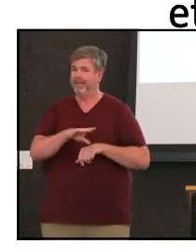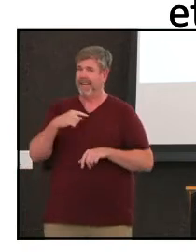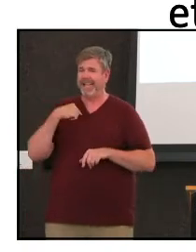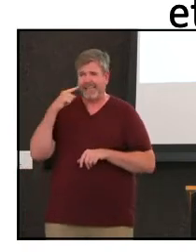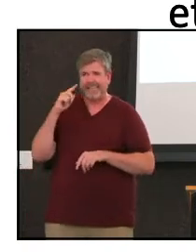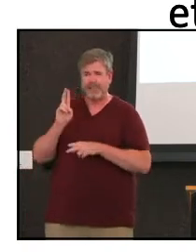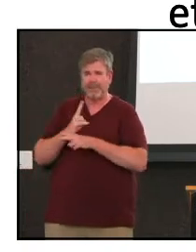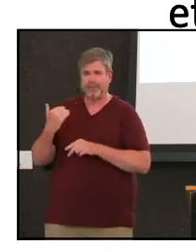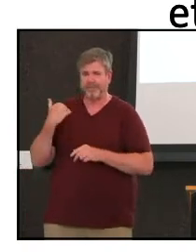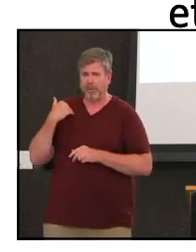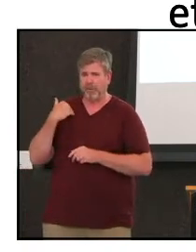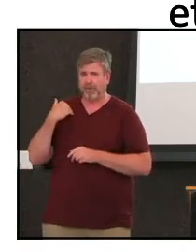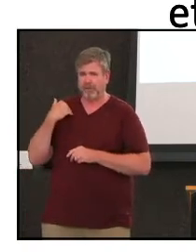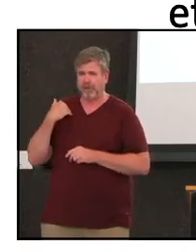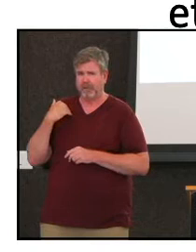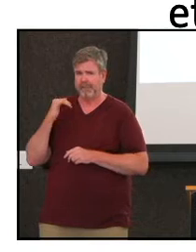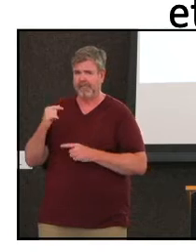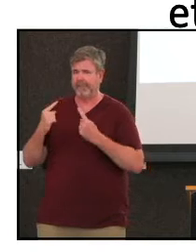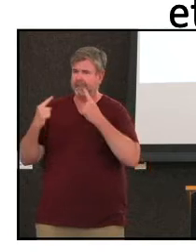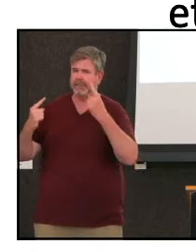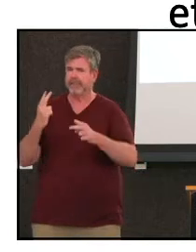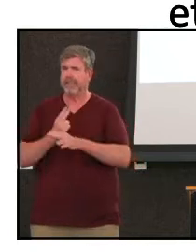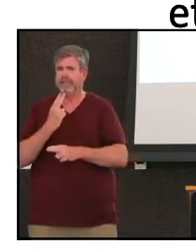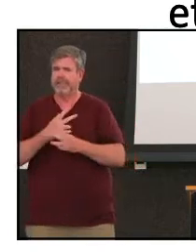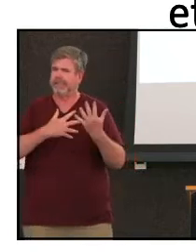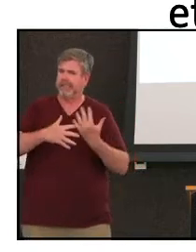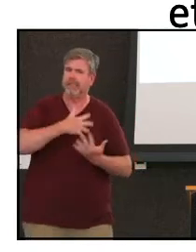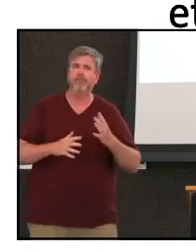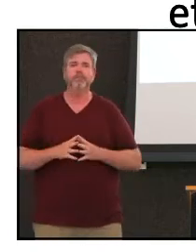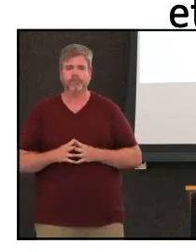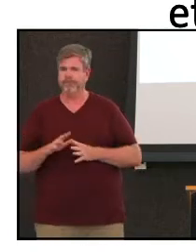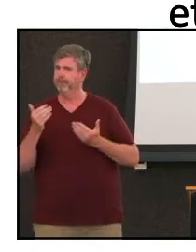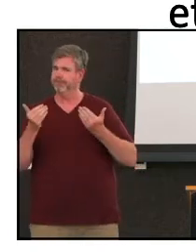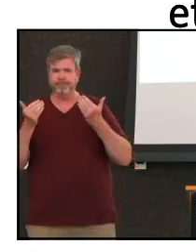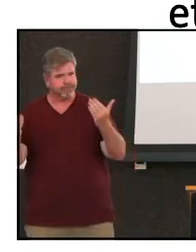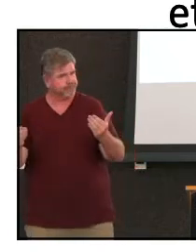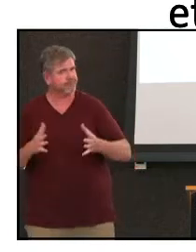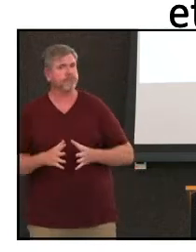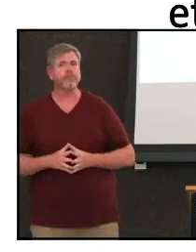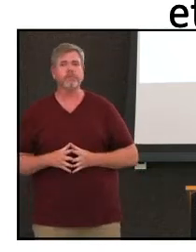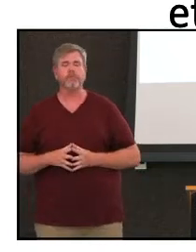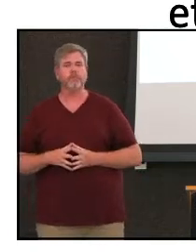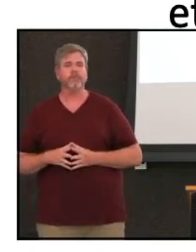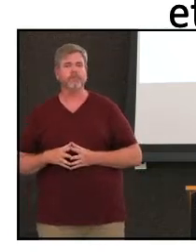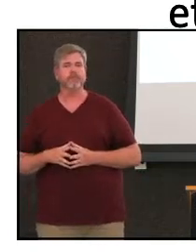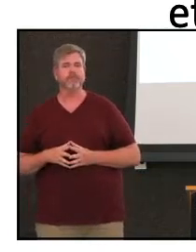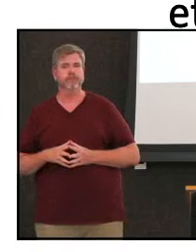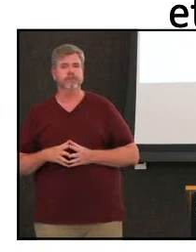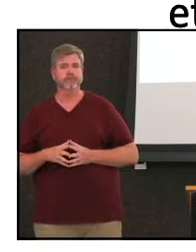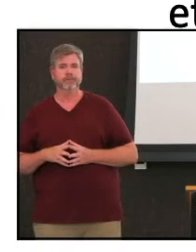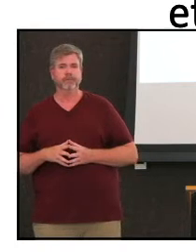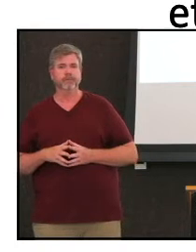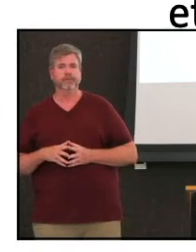friends who have used pills in the past, I highly encourage you to go ahead and have naloxone at home available to you in case of an overdose. And you can